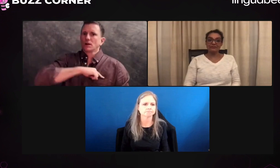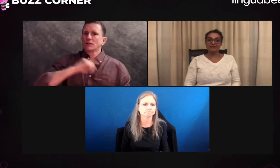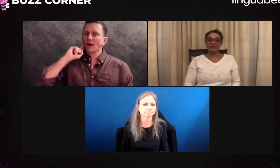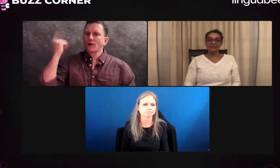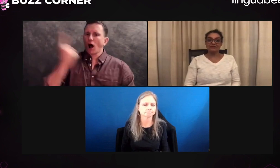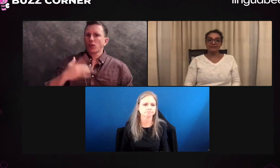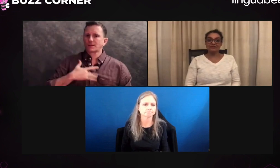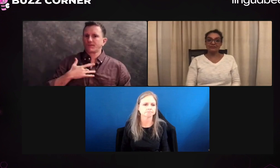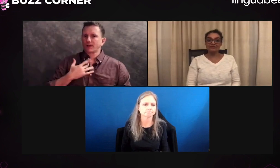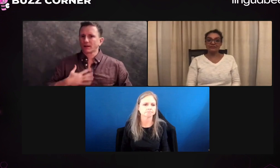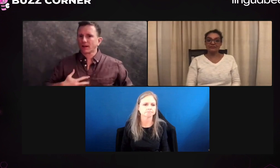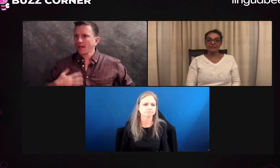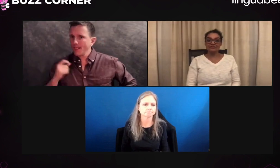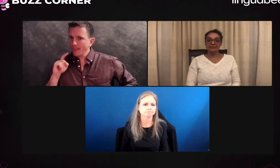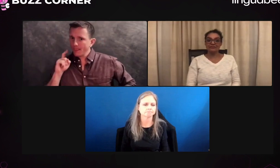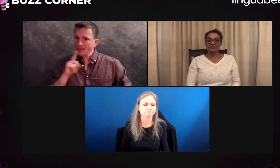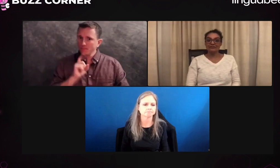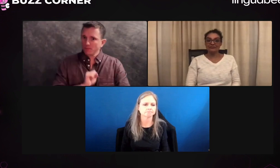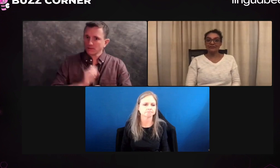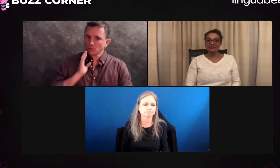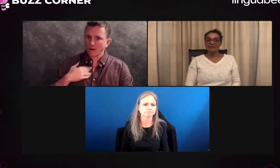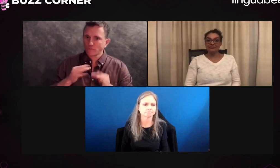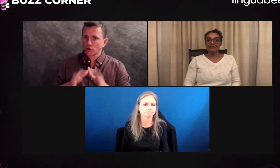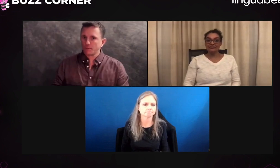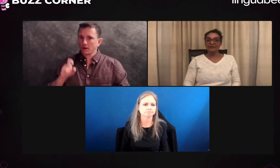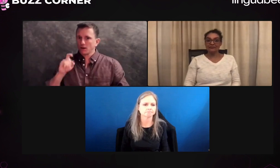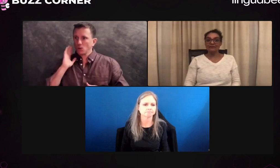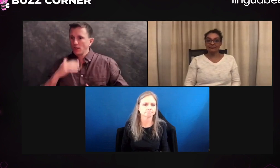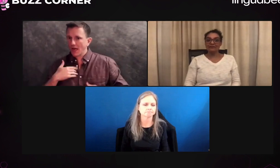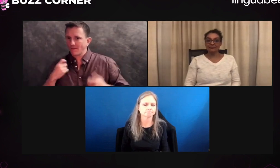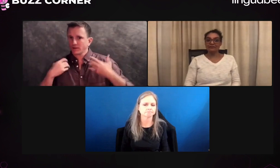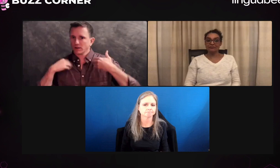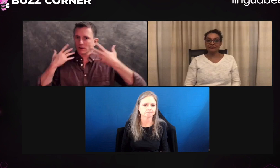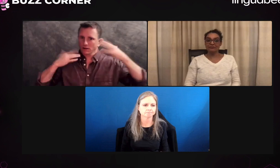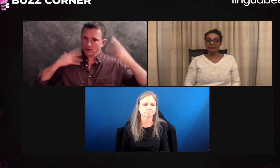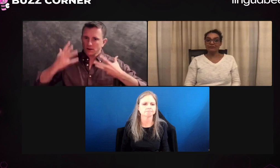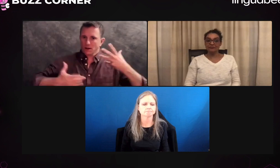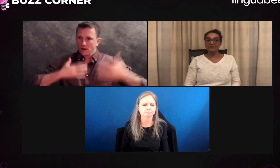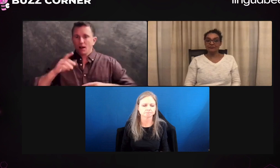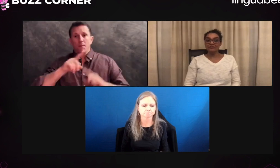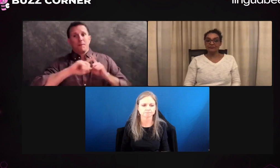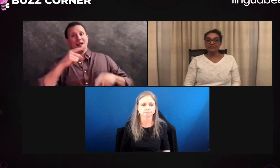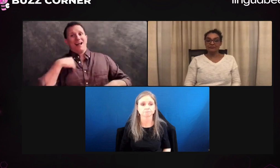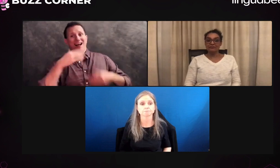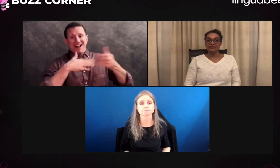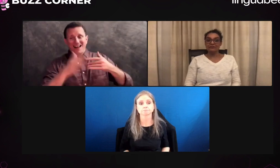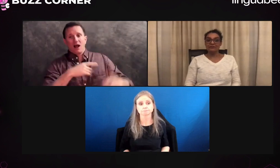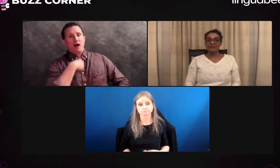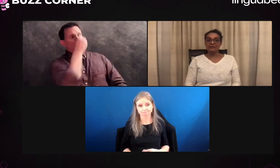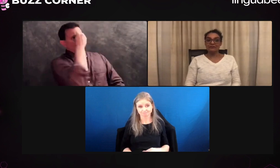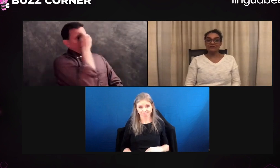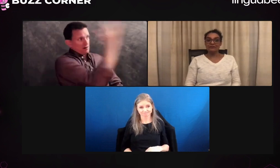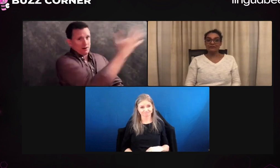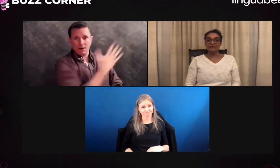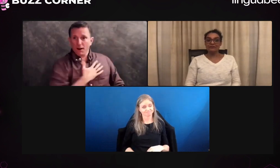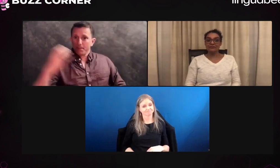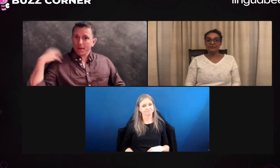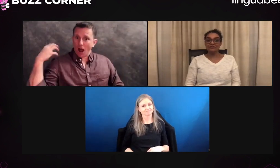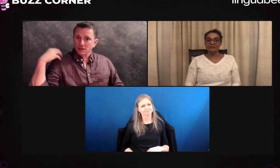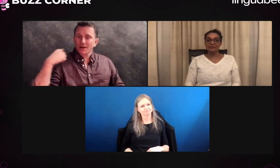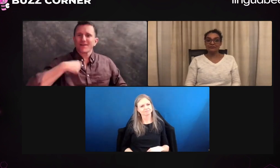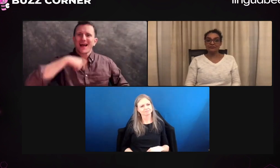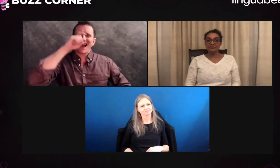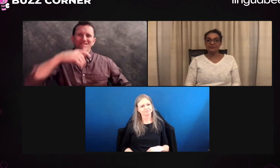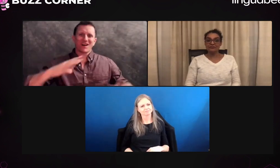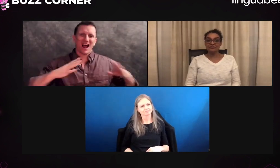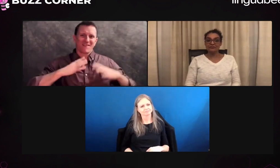that to the doctor's office, right? And it's, as a deaf person, it's always like that internal fear of, am I going to have an interpreter?